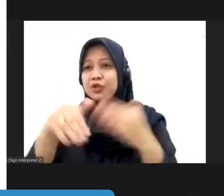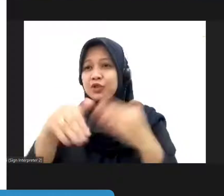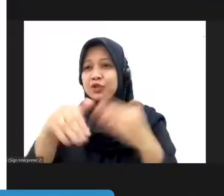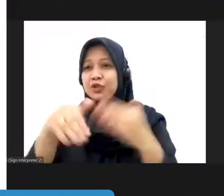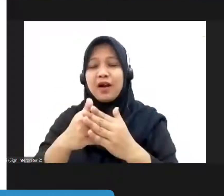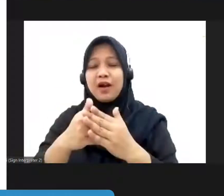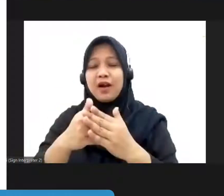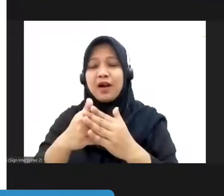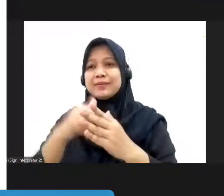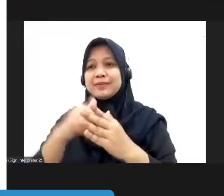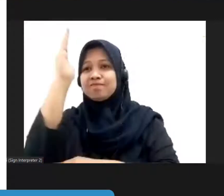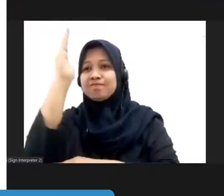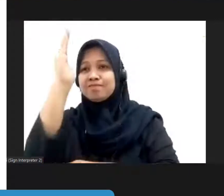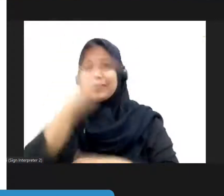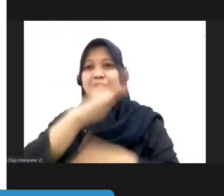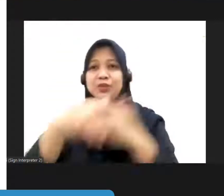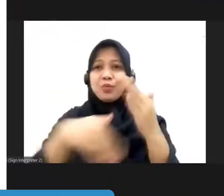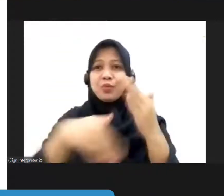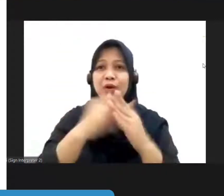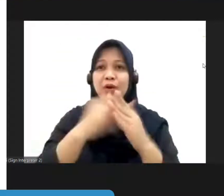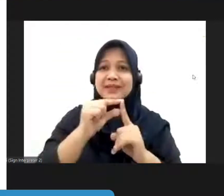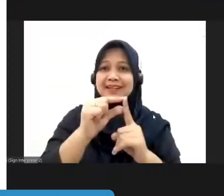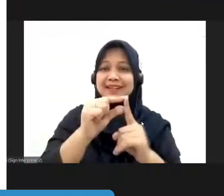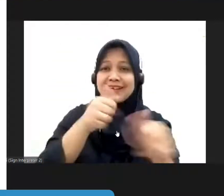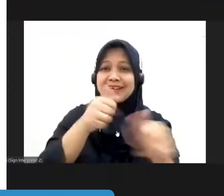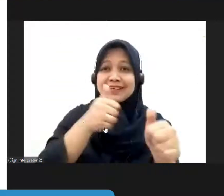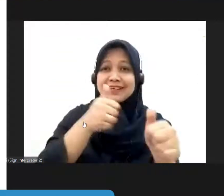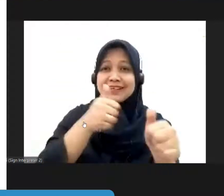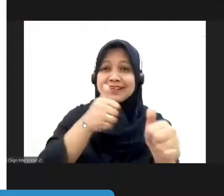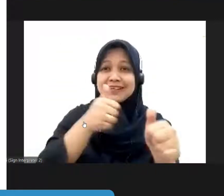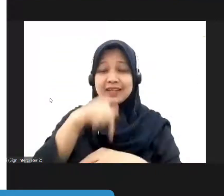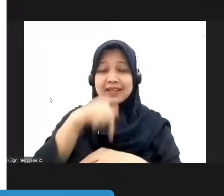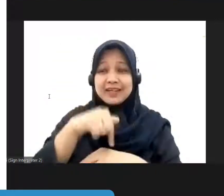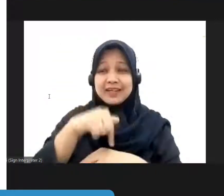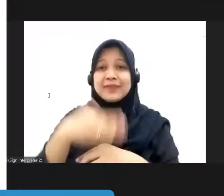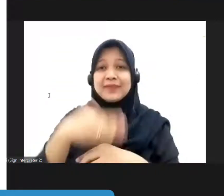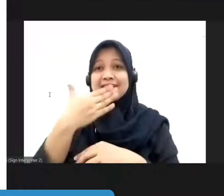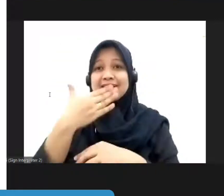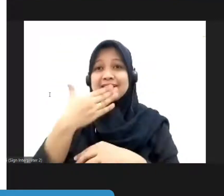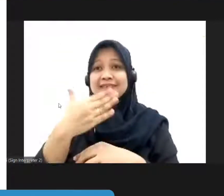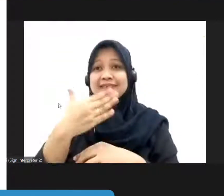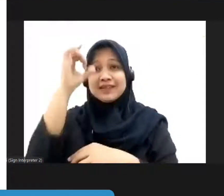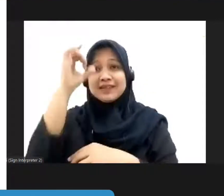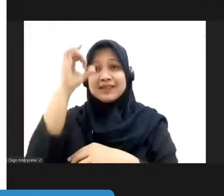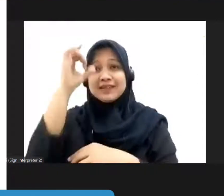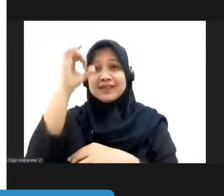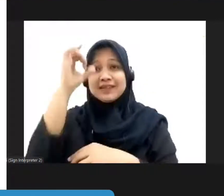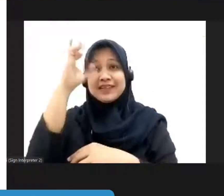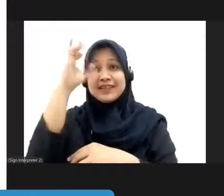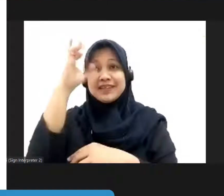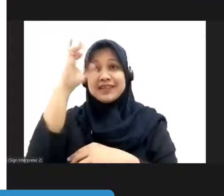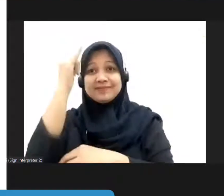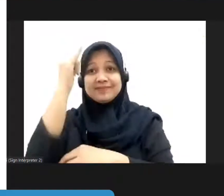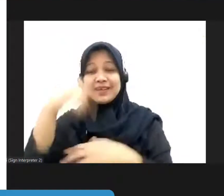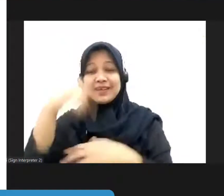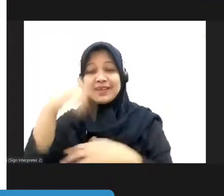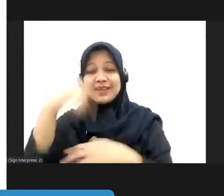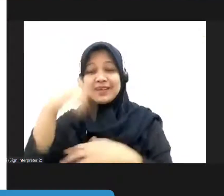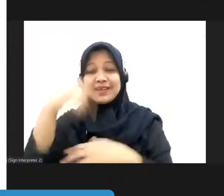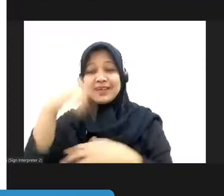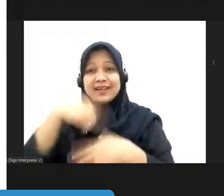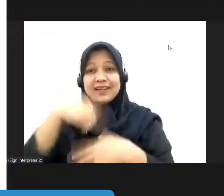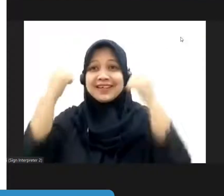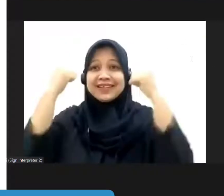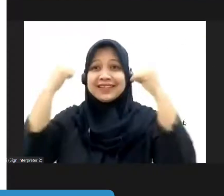in the Zoom webinar. Good afternoon from Yogyakarta. I hope everybody here feels safe and healthy. We